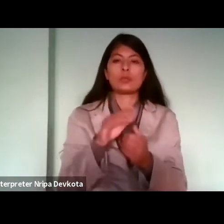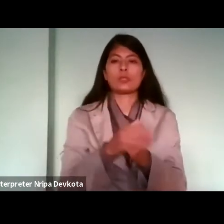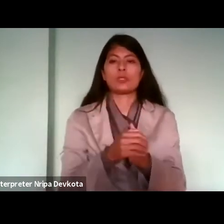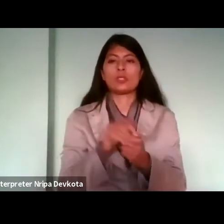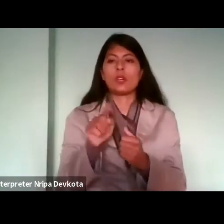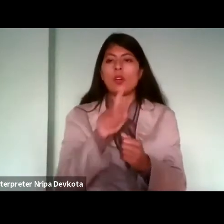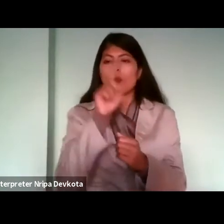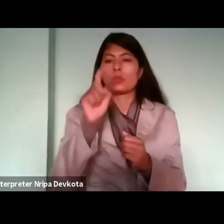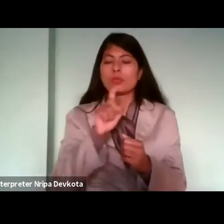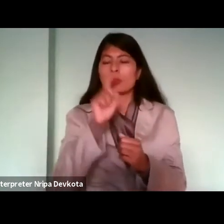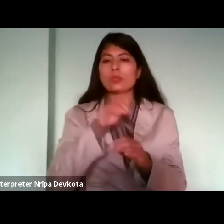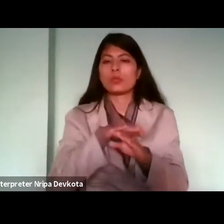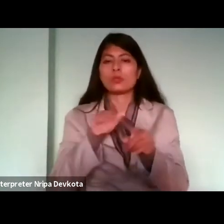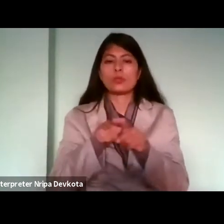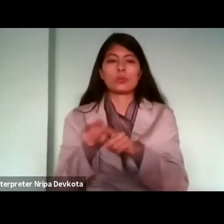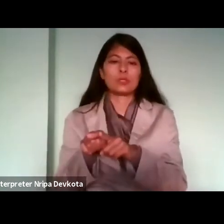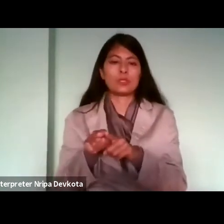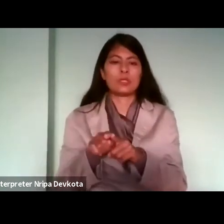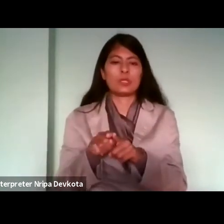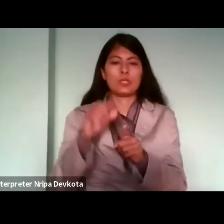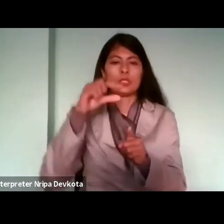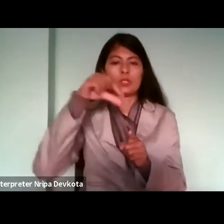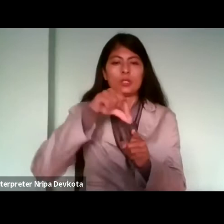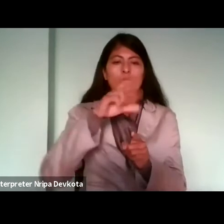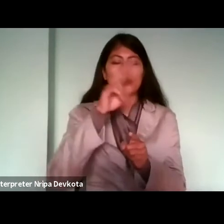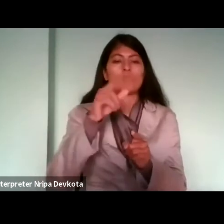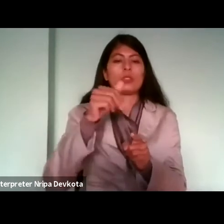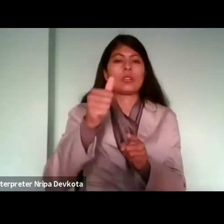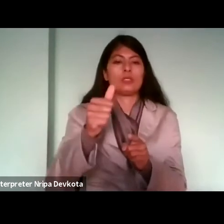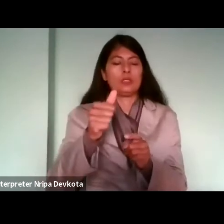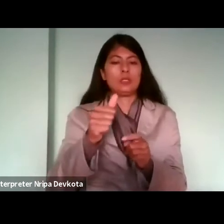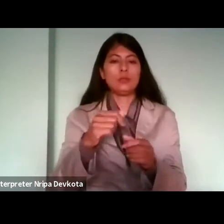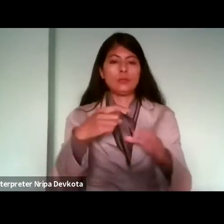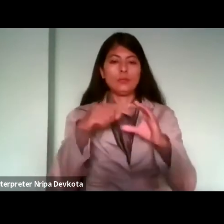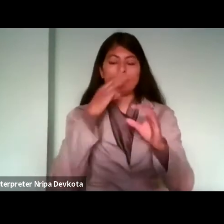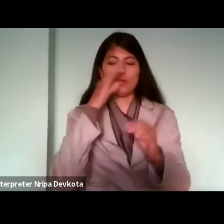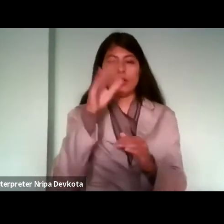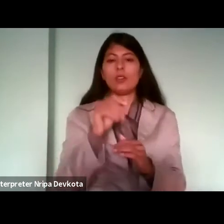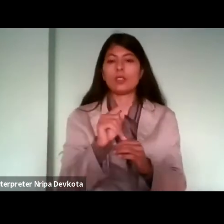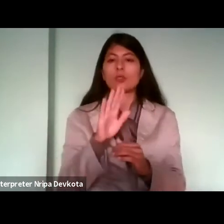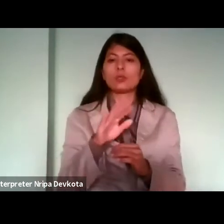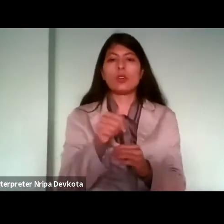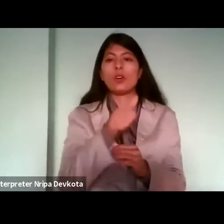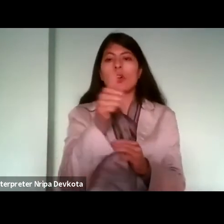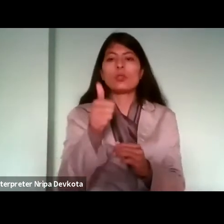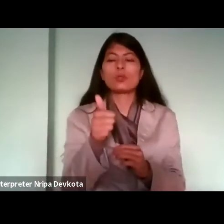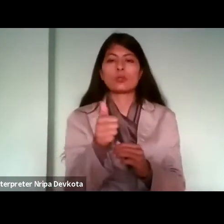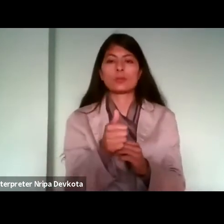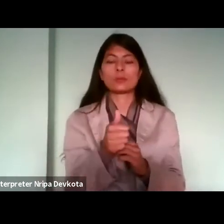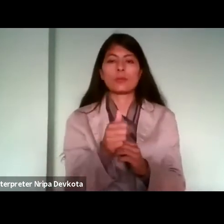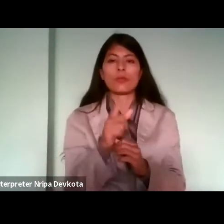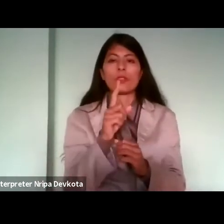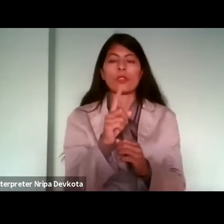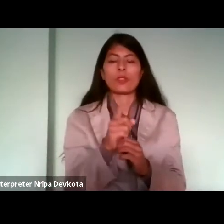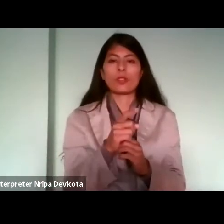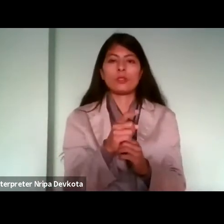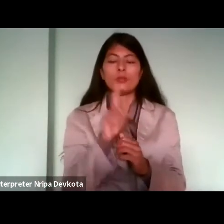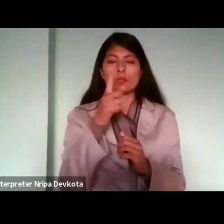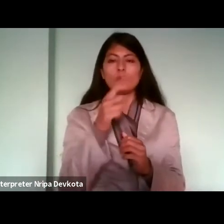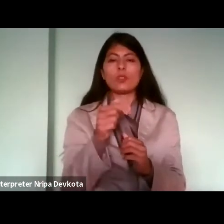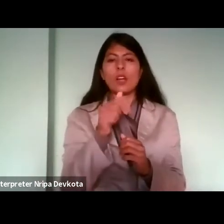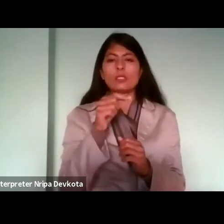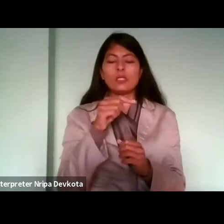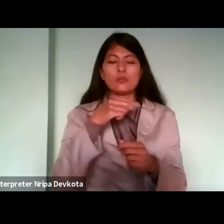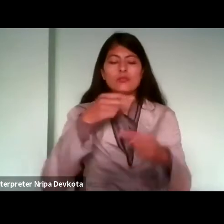also coming on the Q&A and for the next round. But just the other lingering, one of the other lingering issue that's